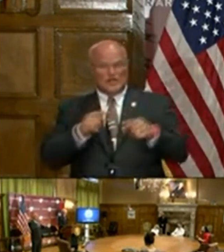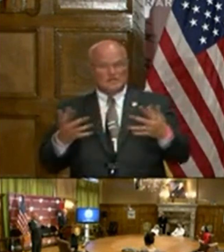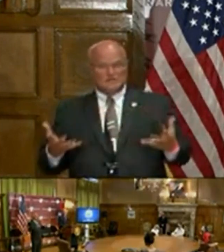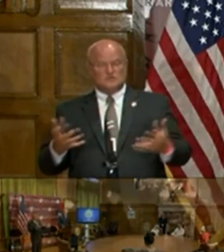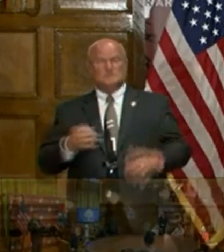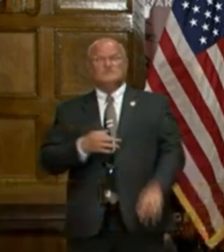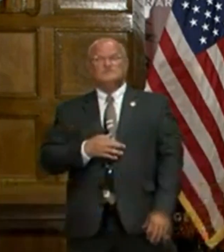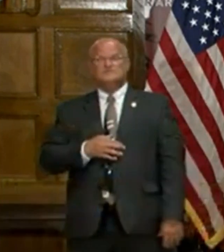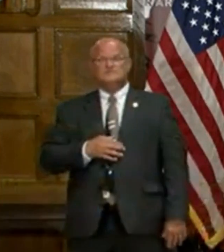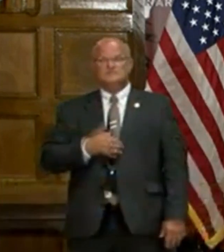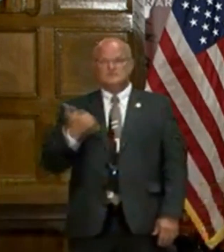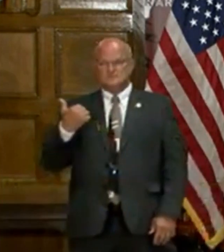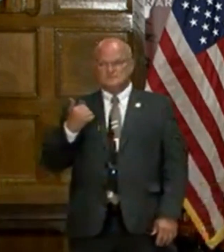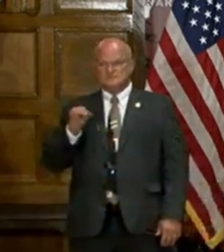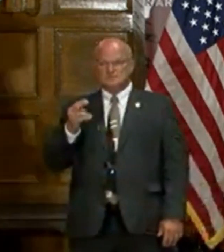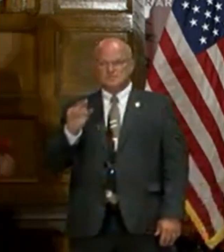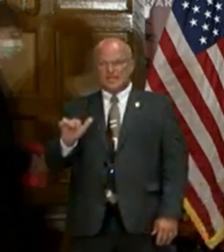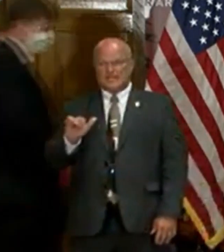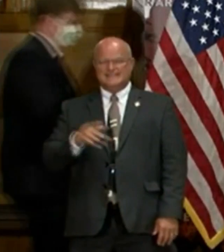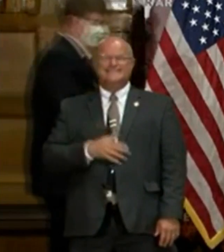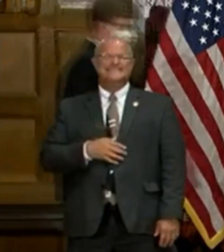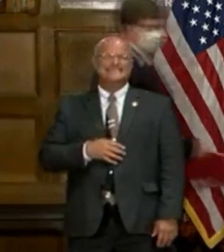cetera? Is that, that's you, Johnny?